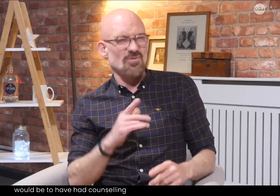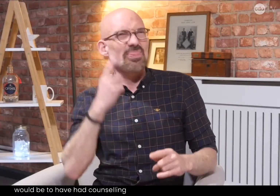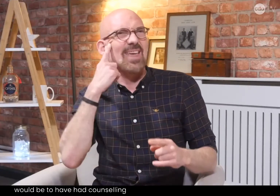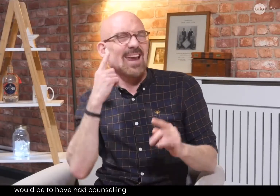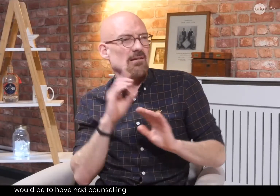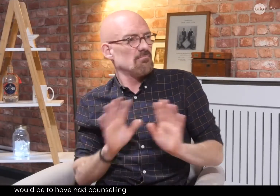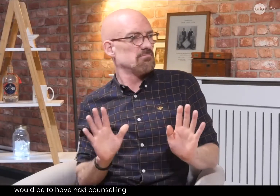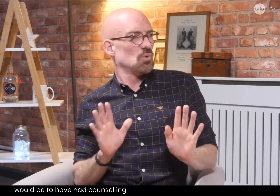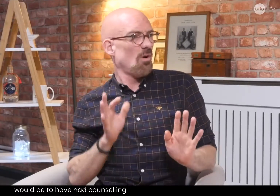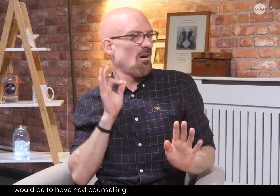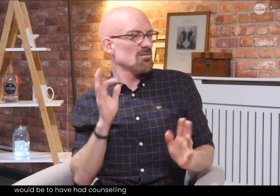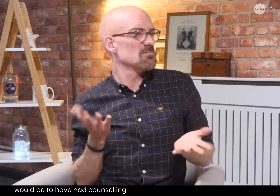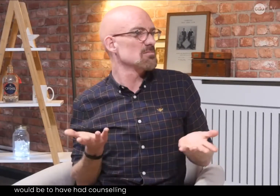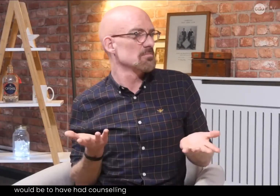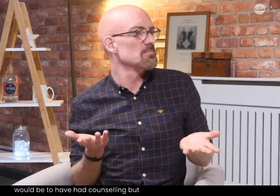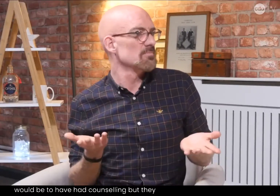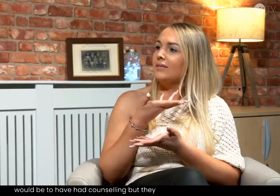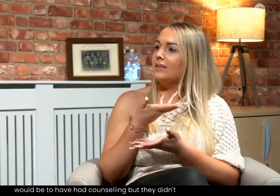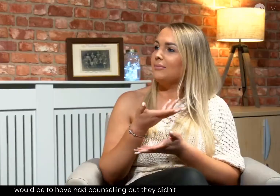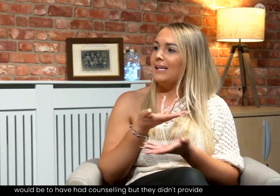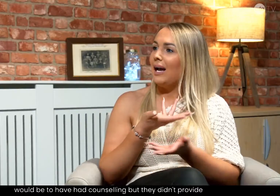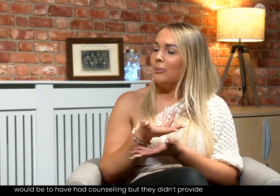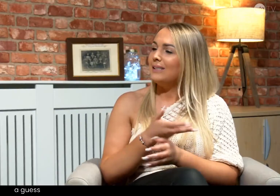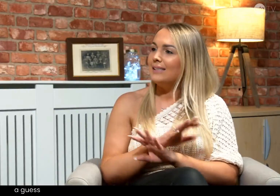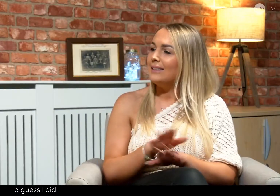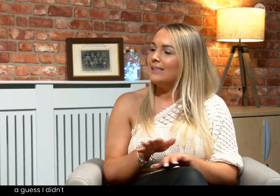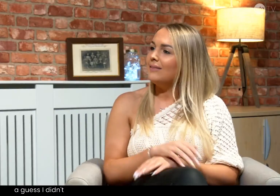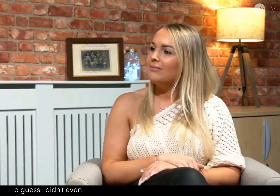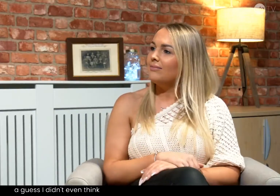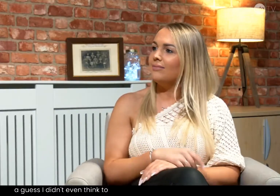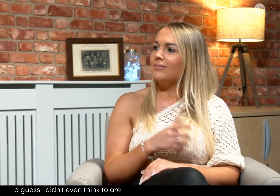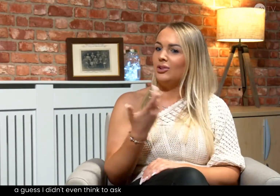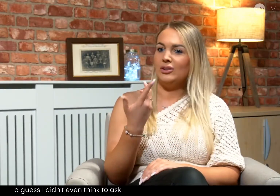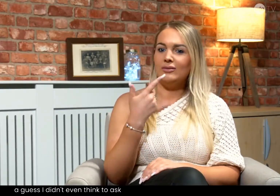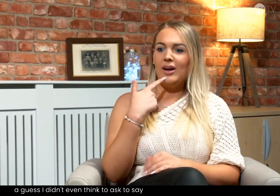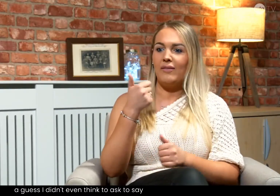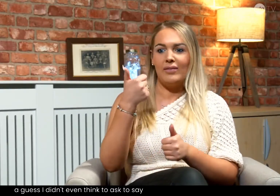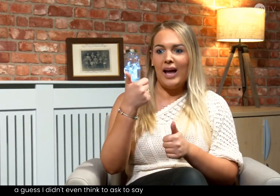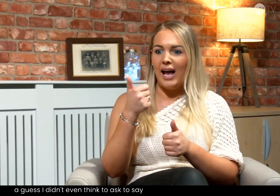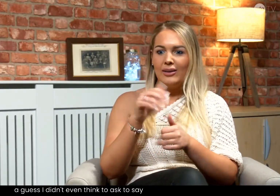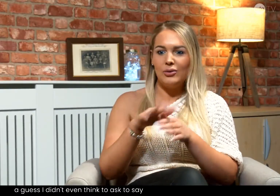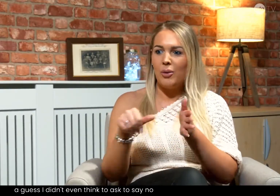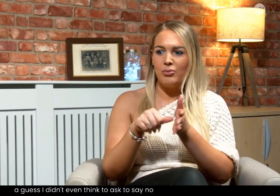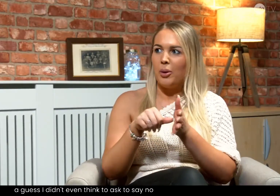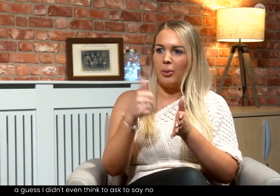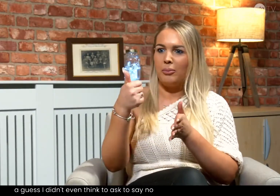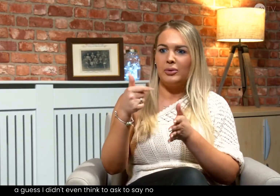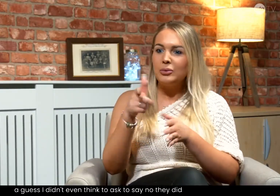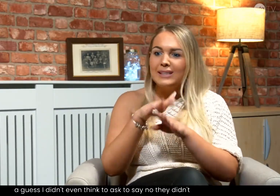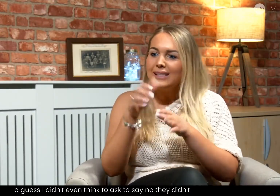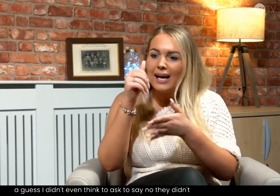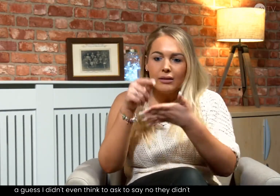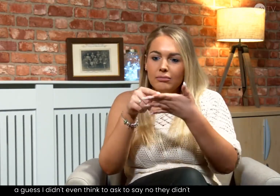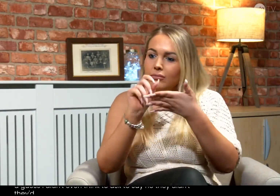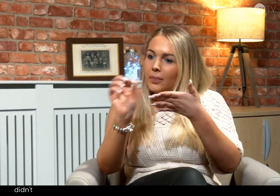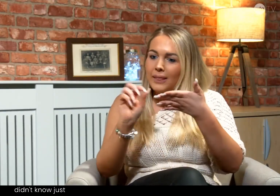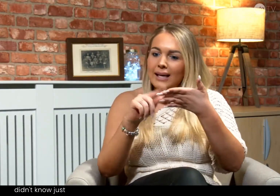But they didn't provide it. I guess they didn't even think to ask, did they? No, they didn't. They didn't. They just thought, you're going to be a straightforward